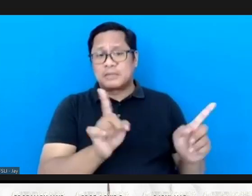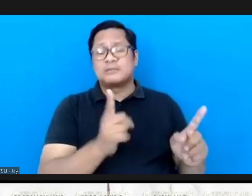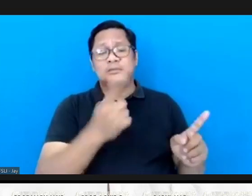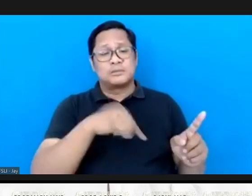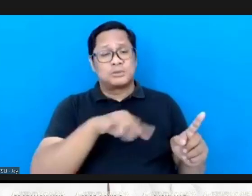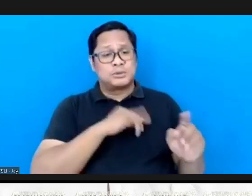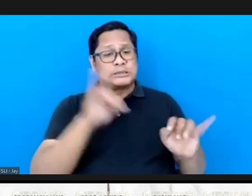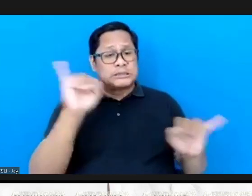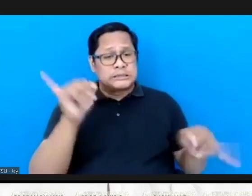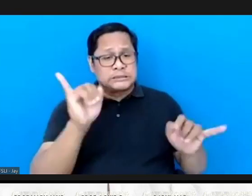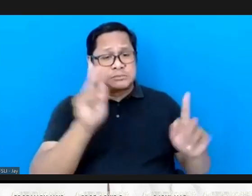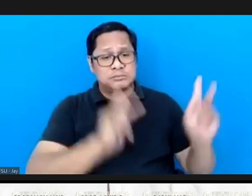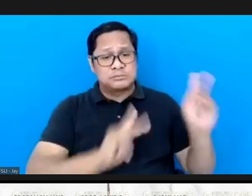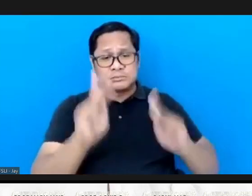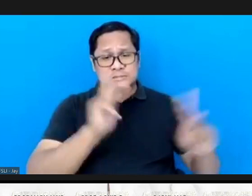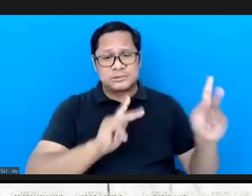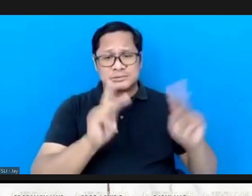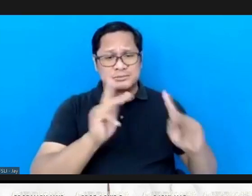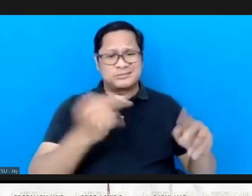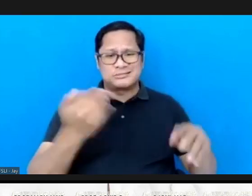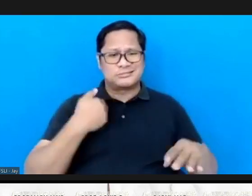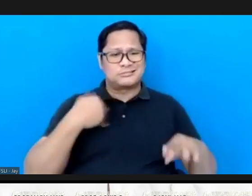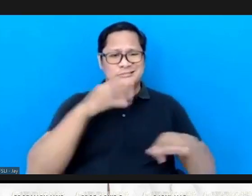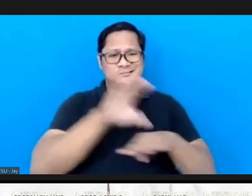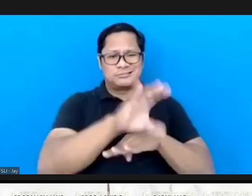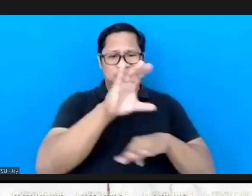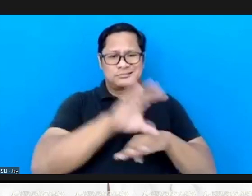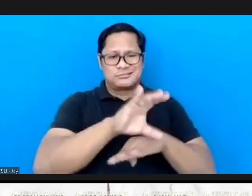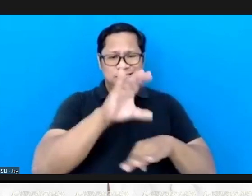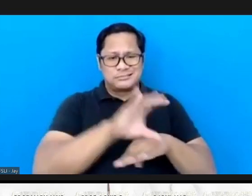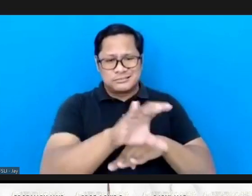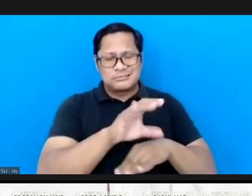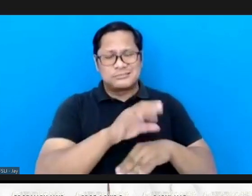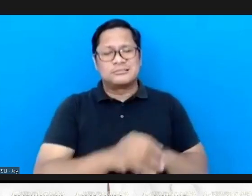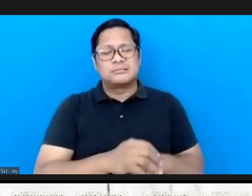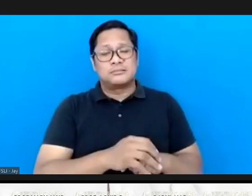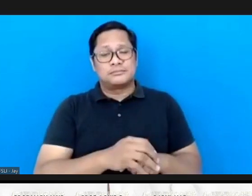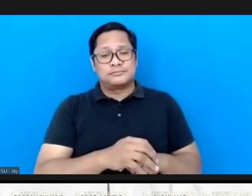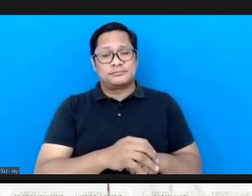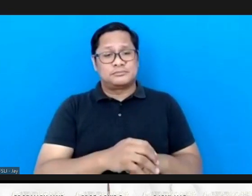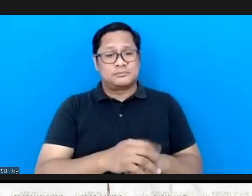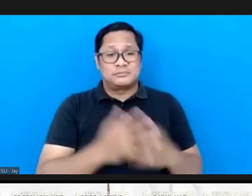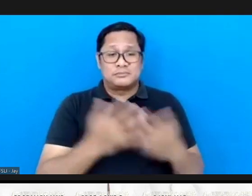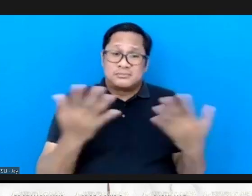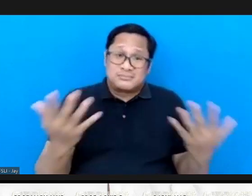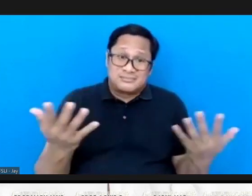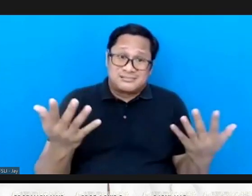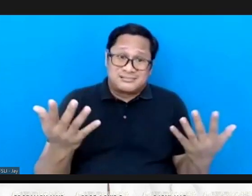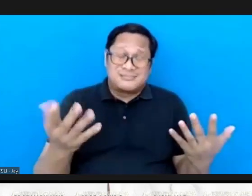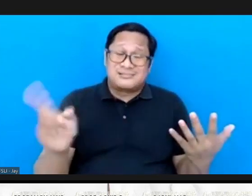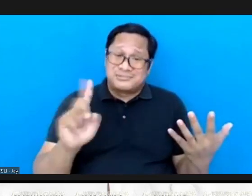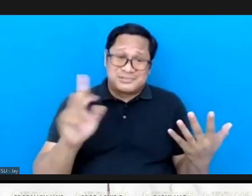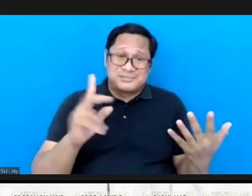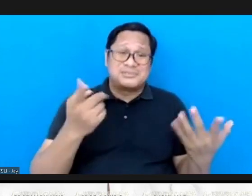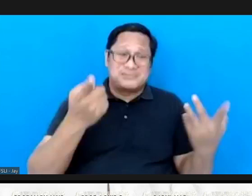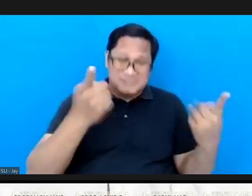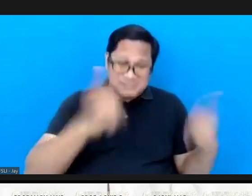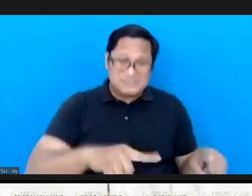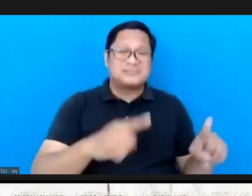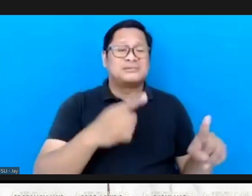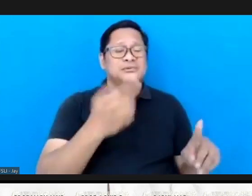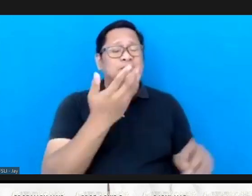indigenous peoples are not consulted. No, are not consulted what will be the implication of